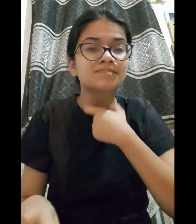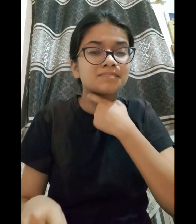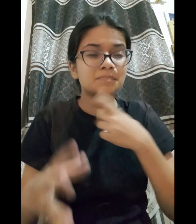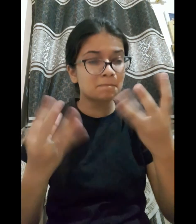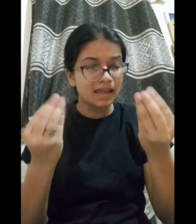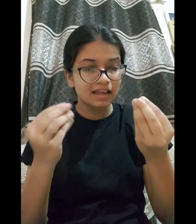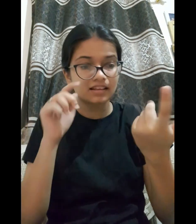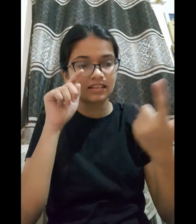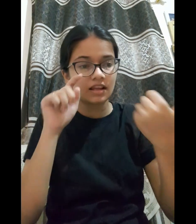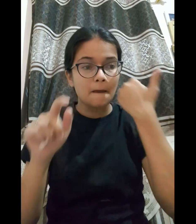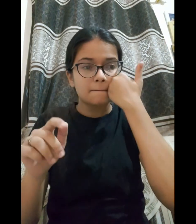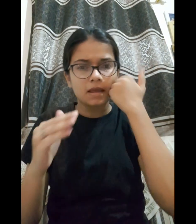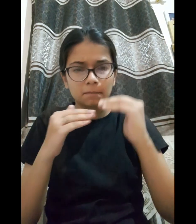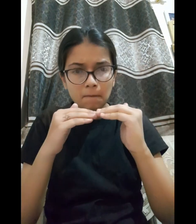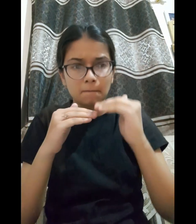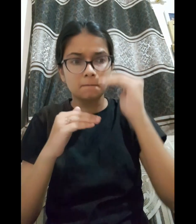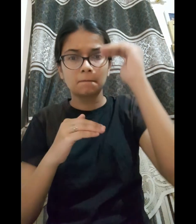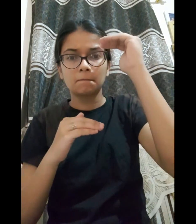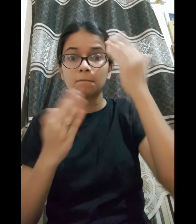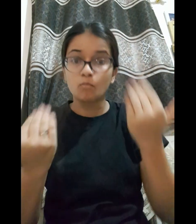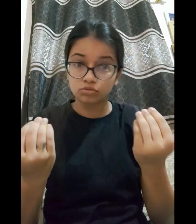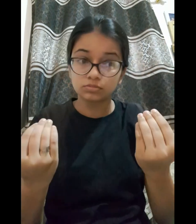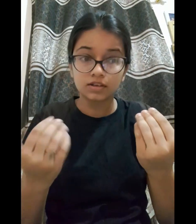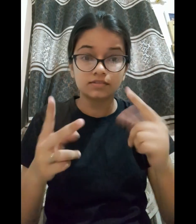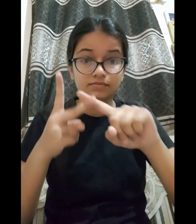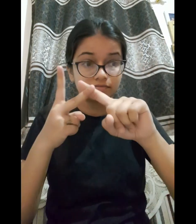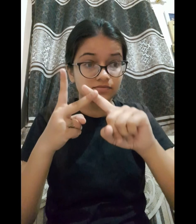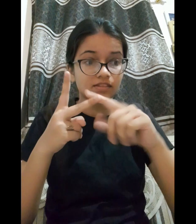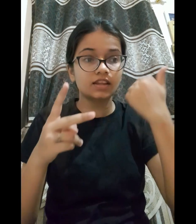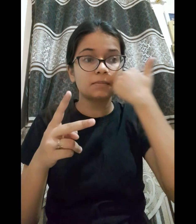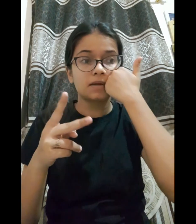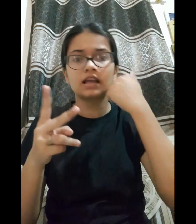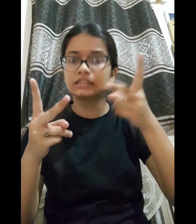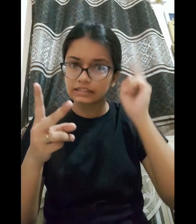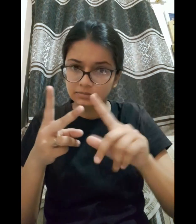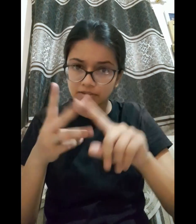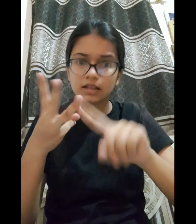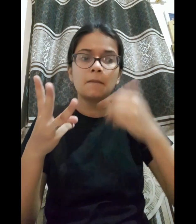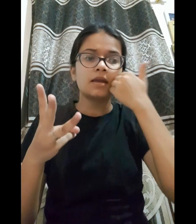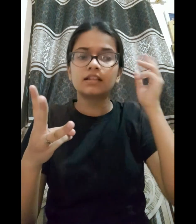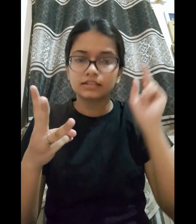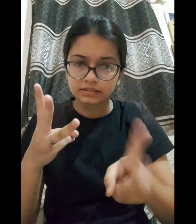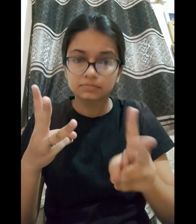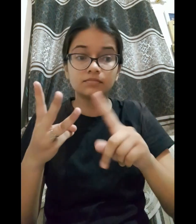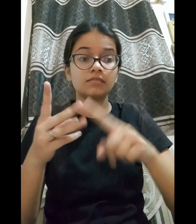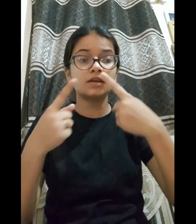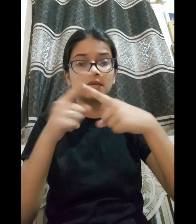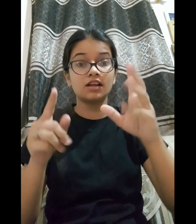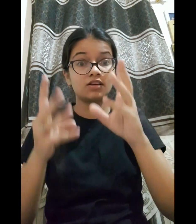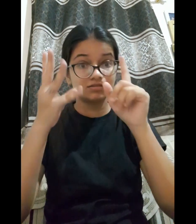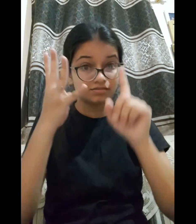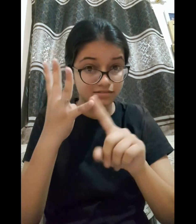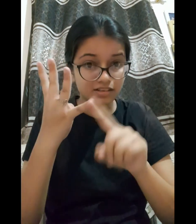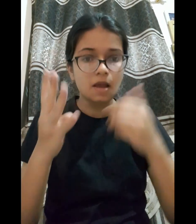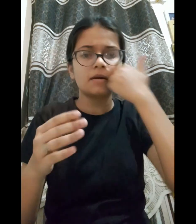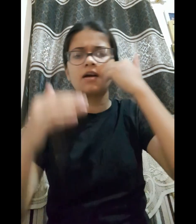the fever may go little high, the second day fever is there, third day fever is there. Usually by 4th day